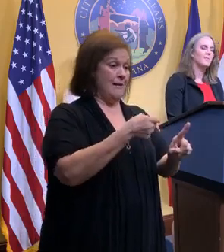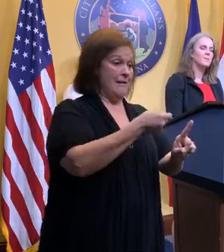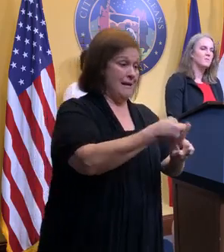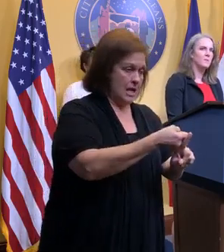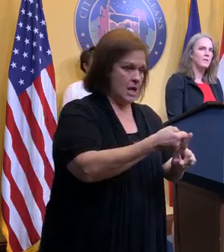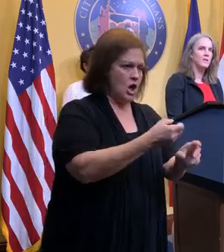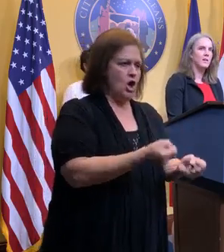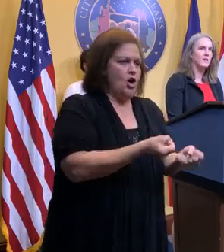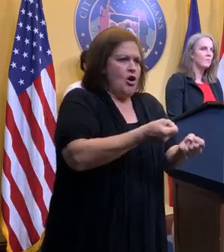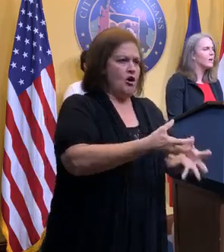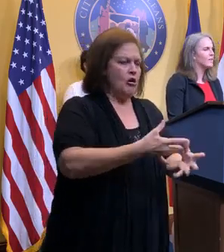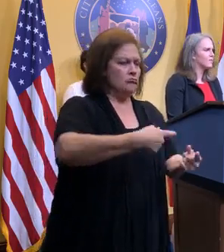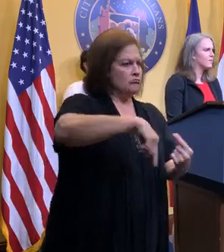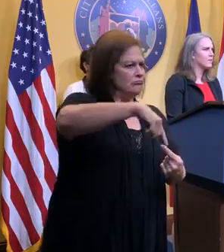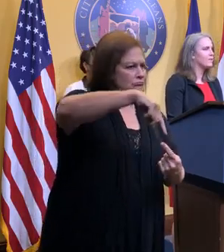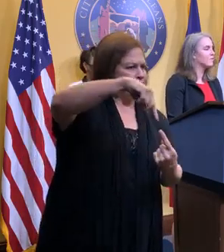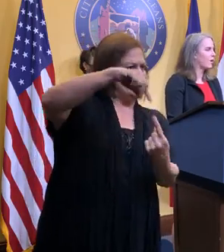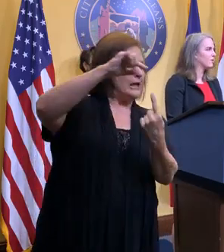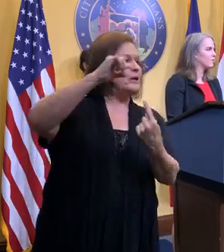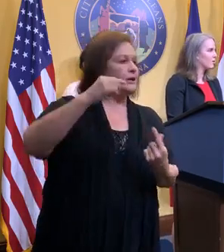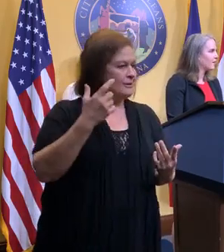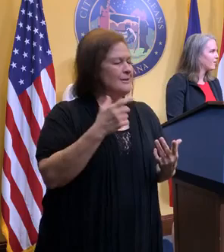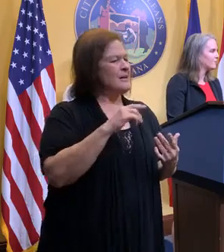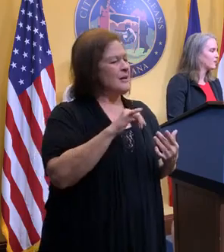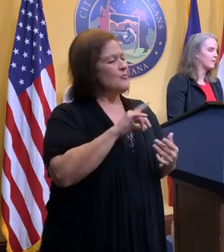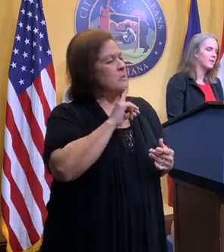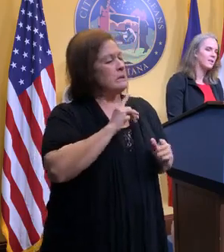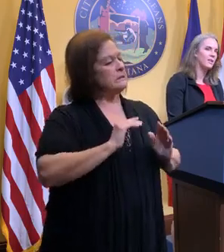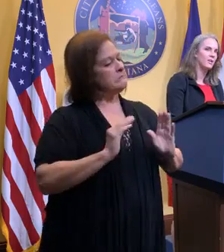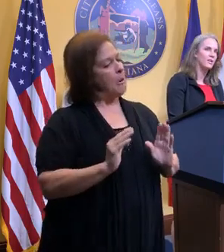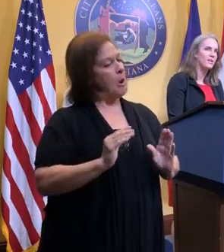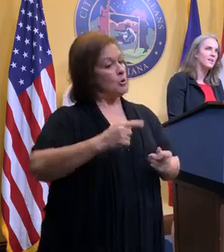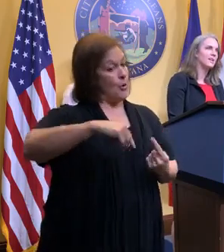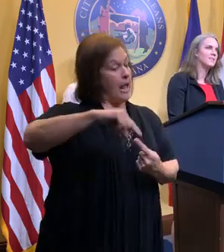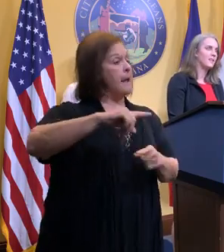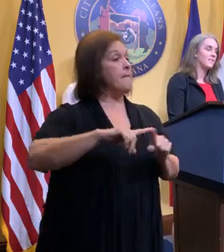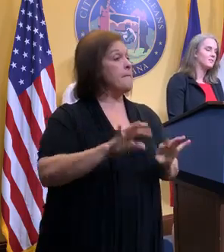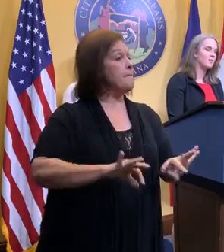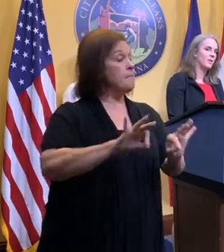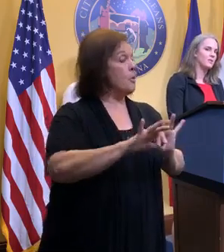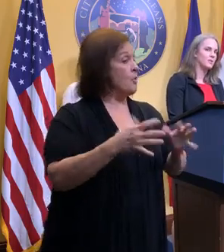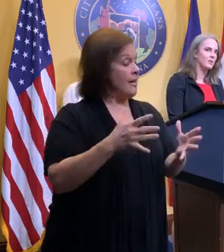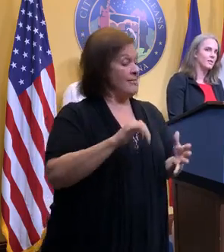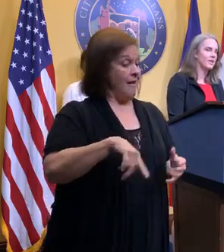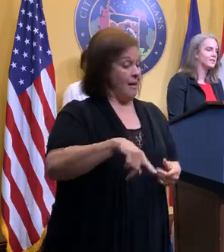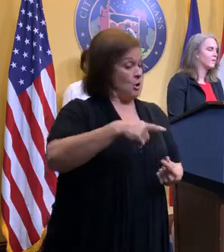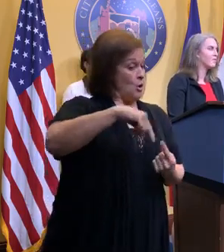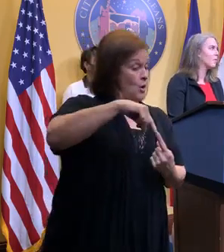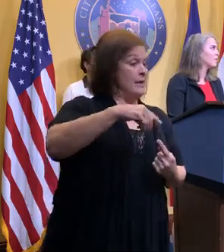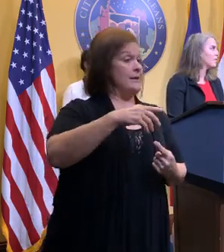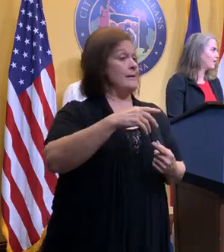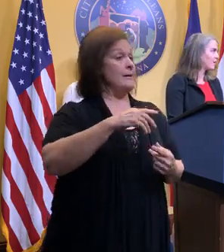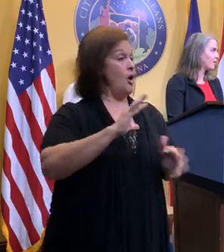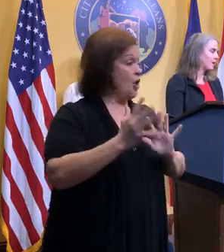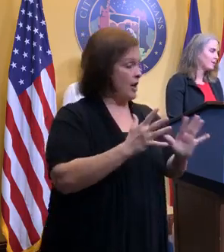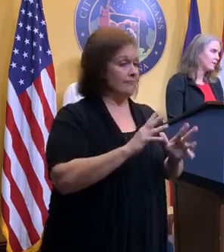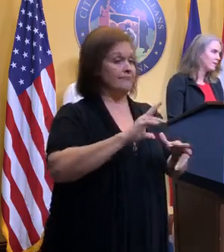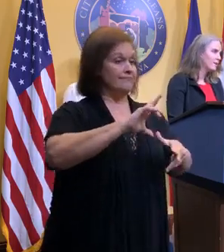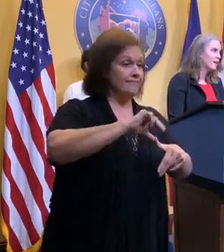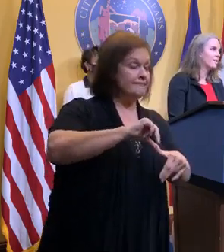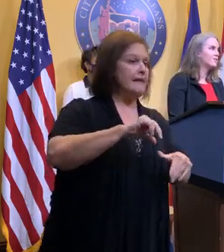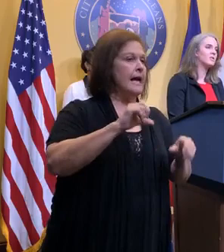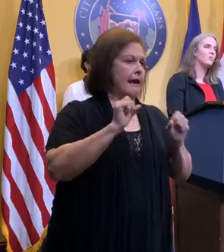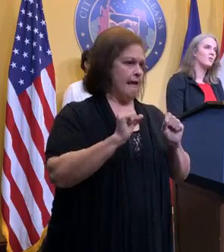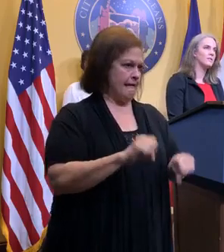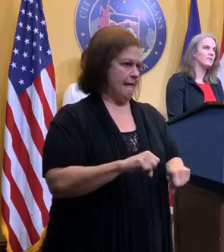locally. These would be relatively smaller tornadoes, but the key here is that these tornadoes and hurricanes can form very